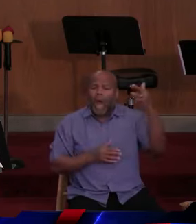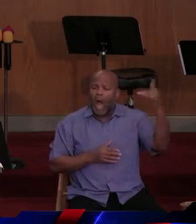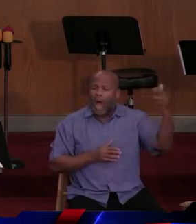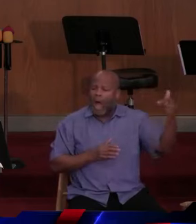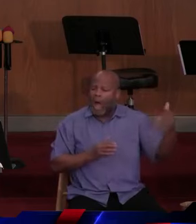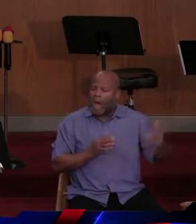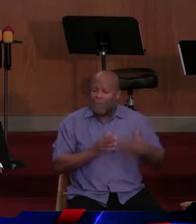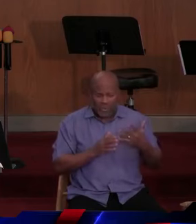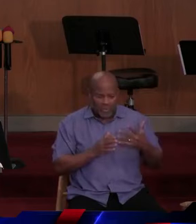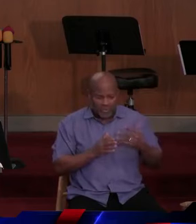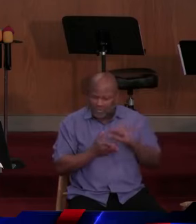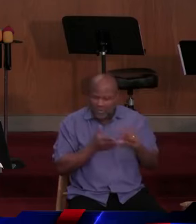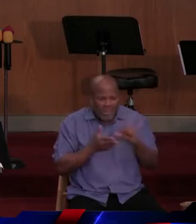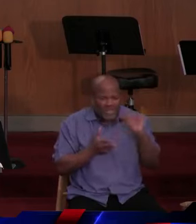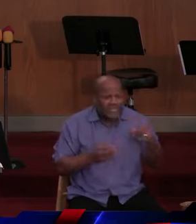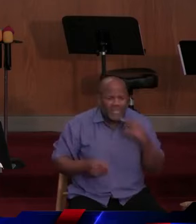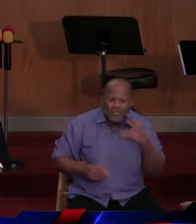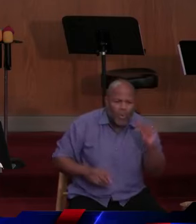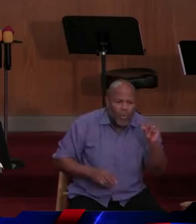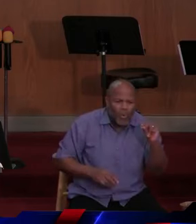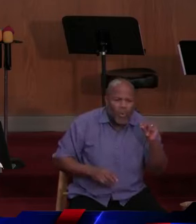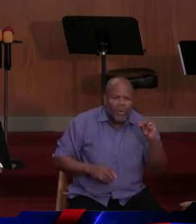that's not what it said. I'll bless the Lord